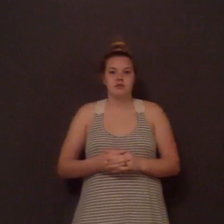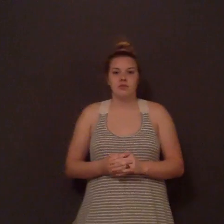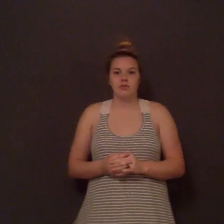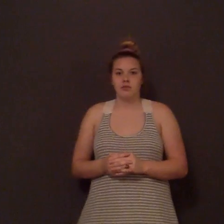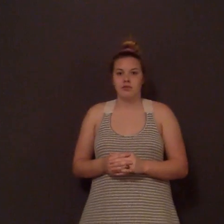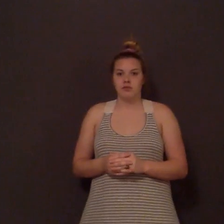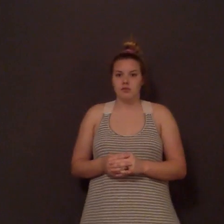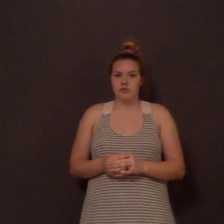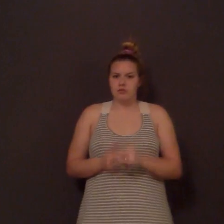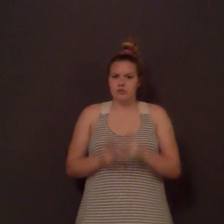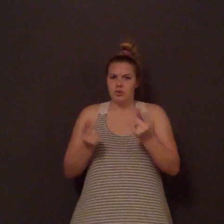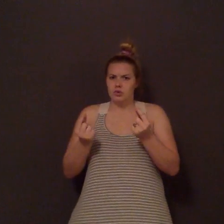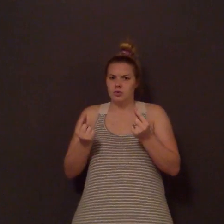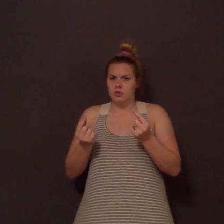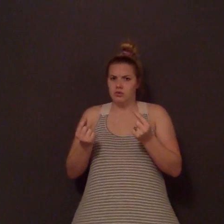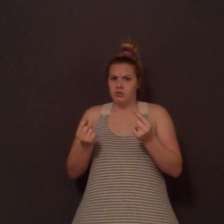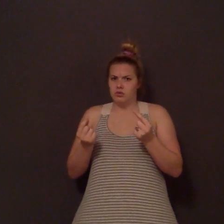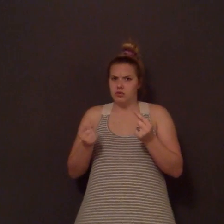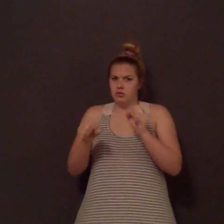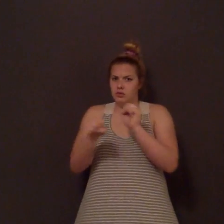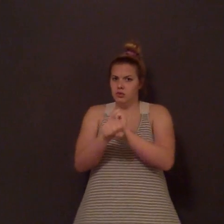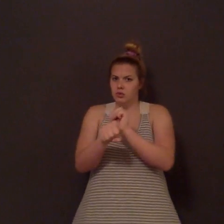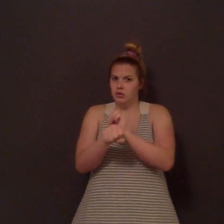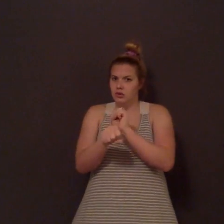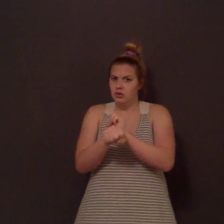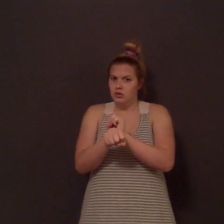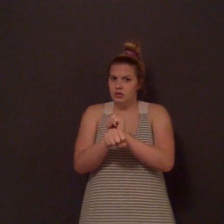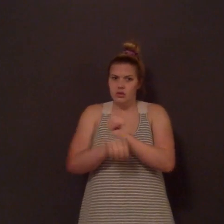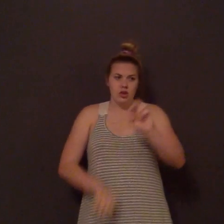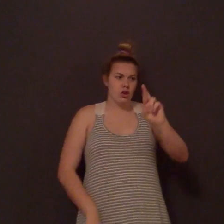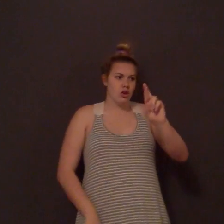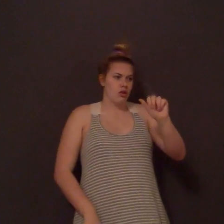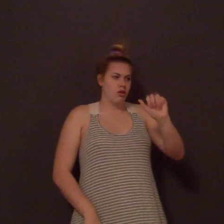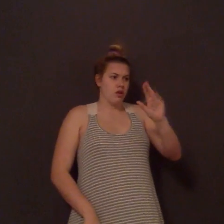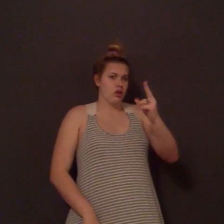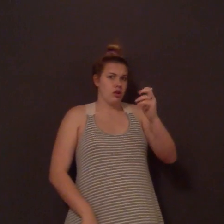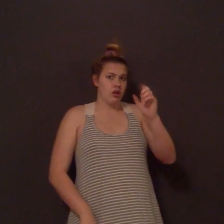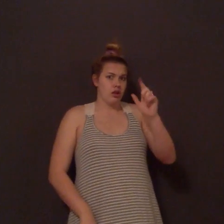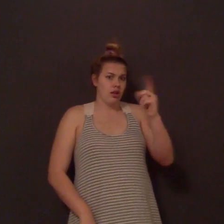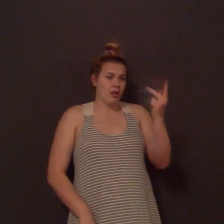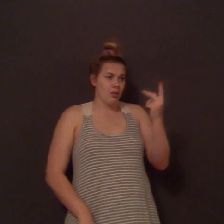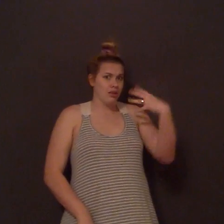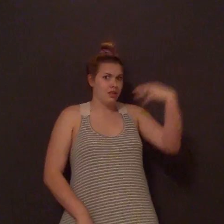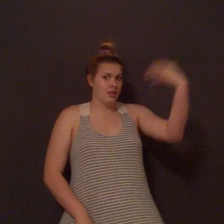What are you doing? Just a little work. Rachel, this is our first weekend at college. We're going out.